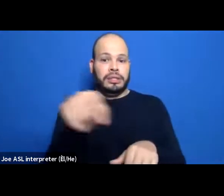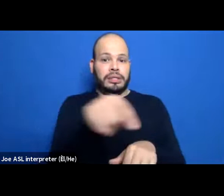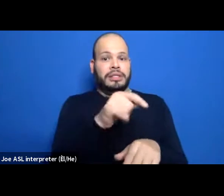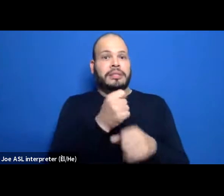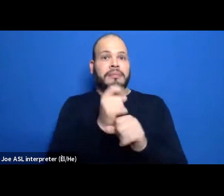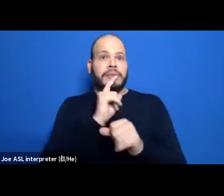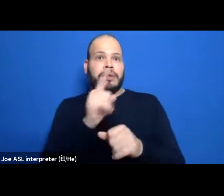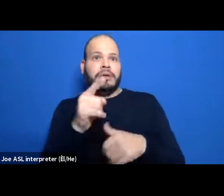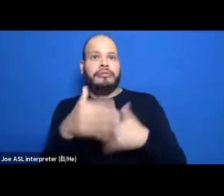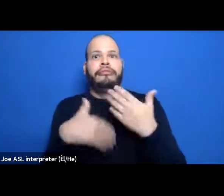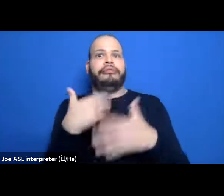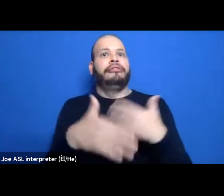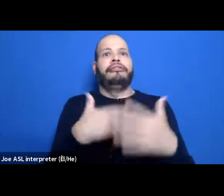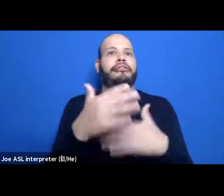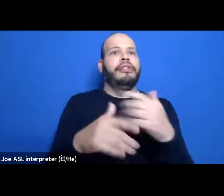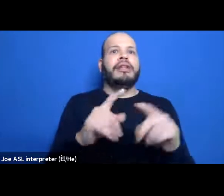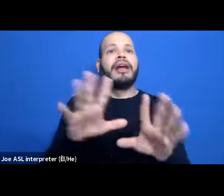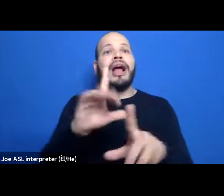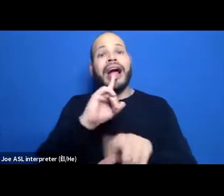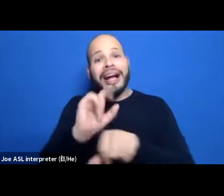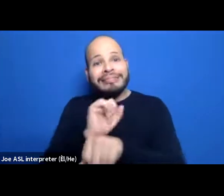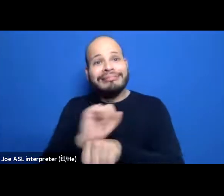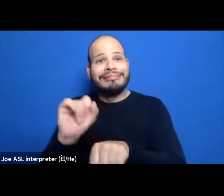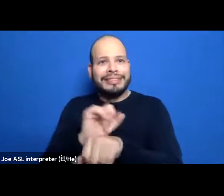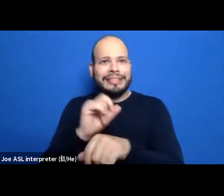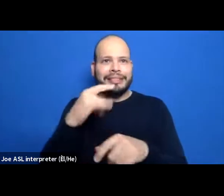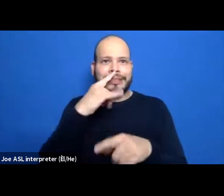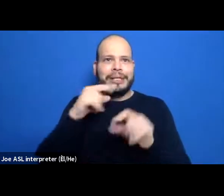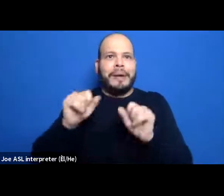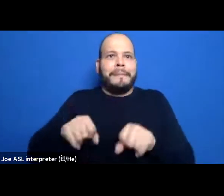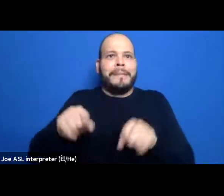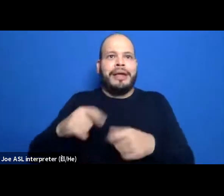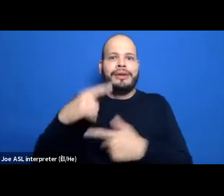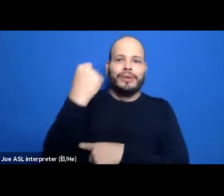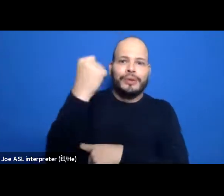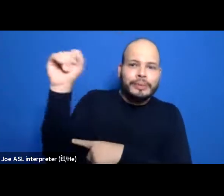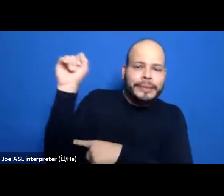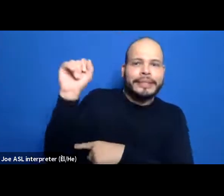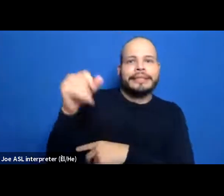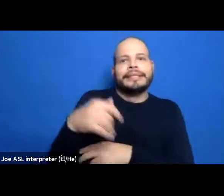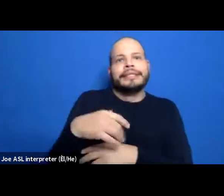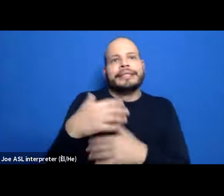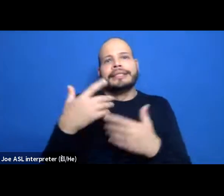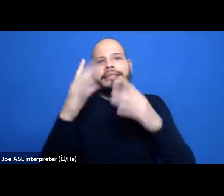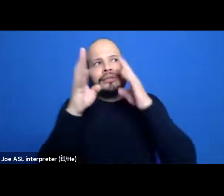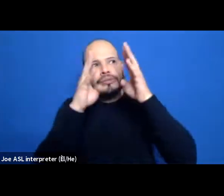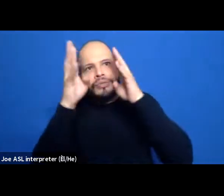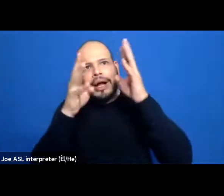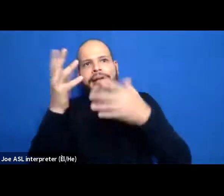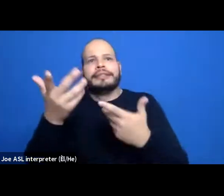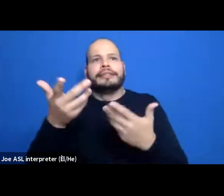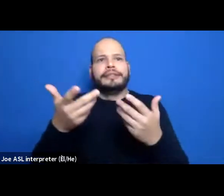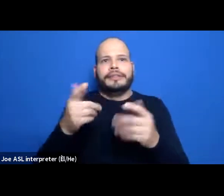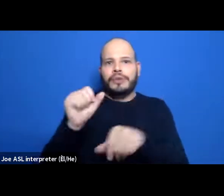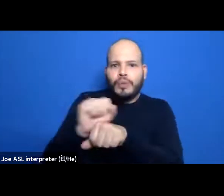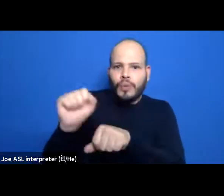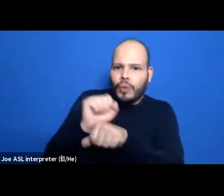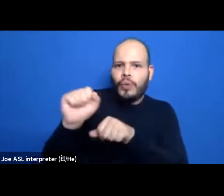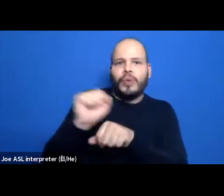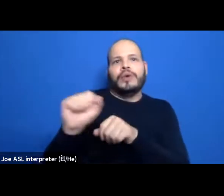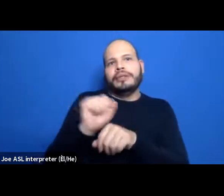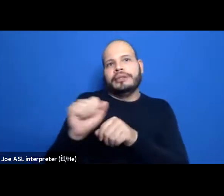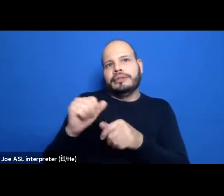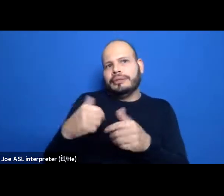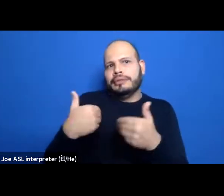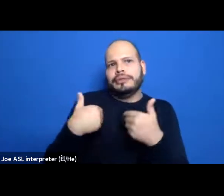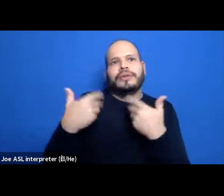the rebelliousness, right? Everything that we need to be able to create these new worlds, young children, they got it. And